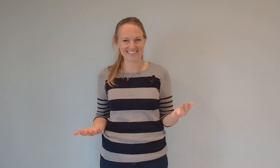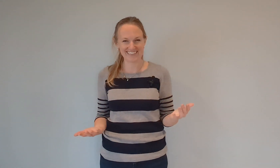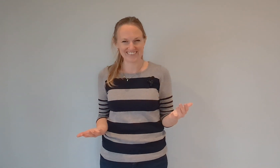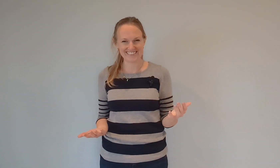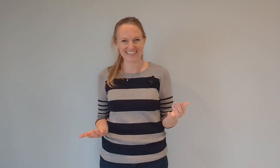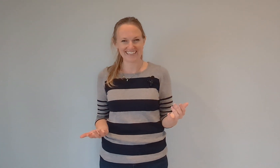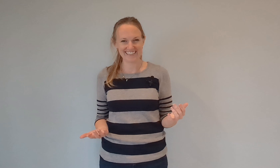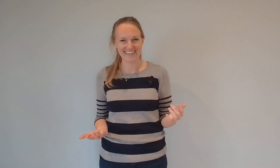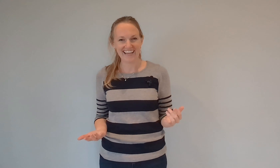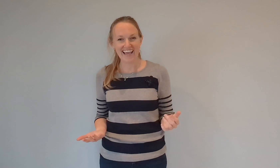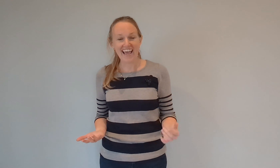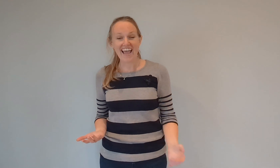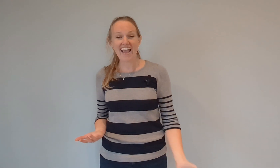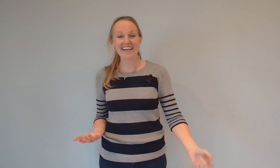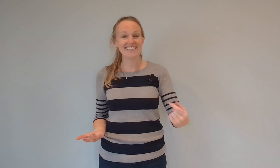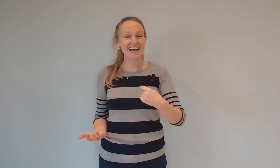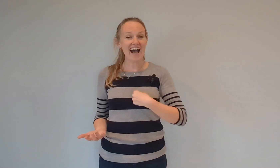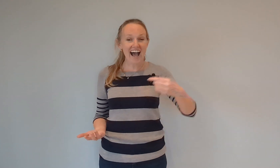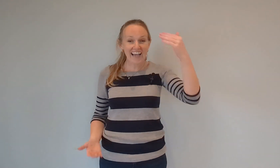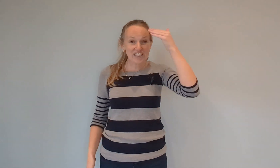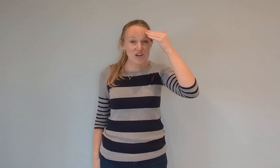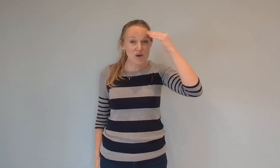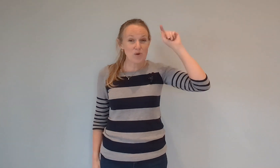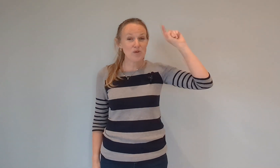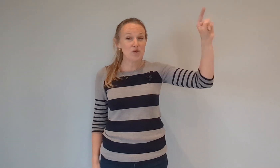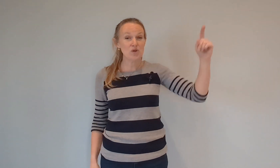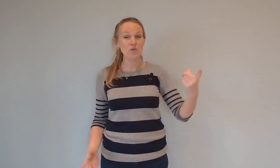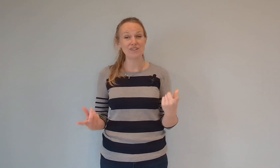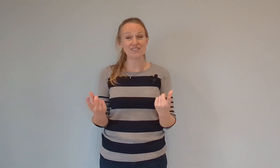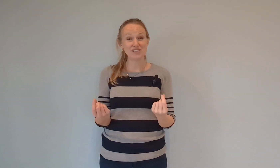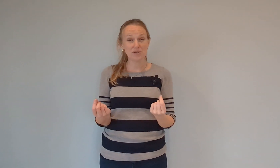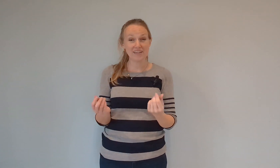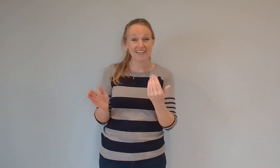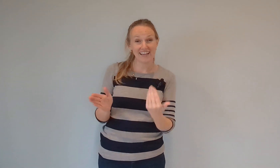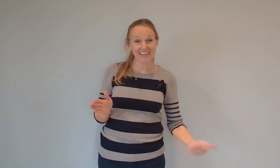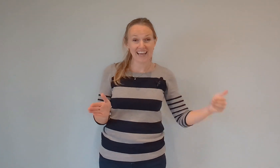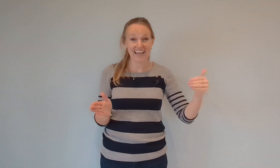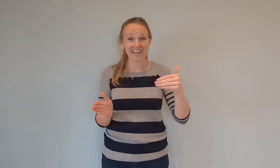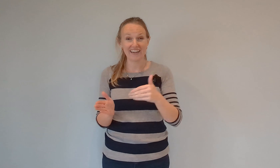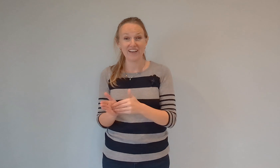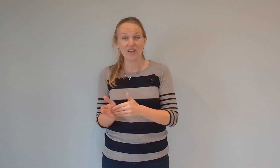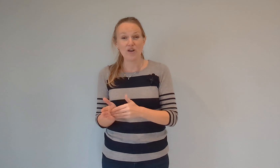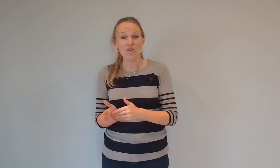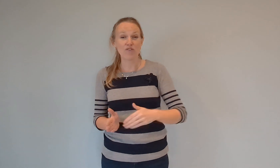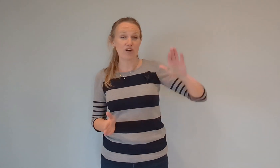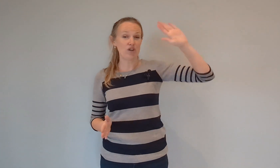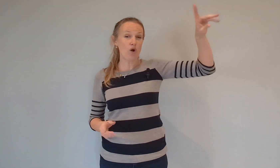there for a second. And I know you will do it again, for